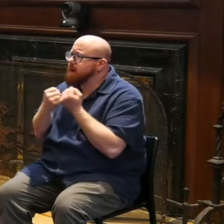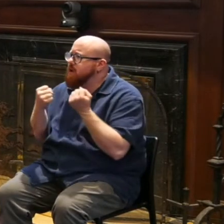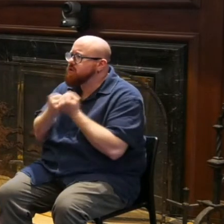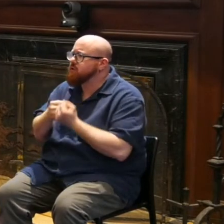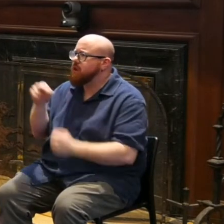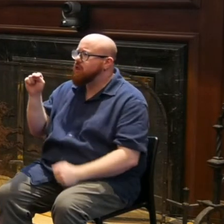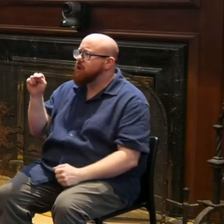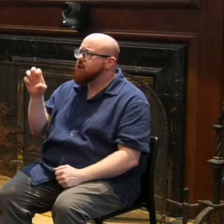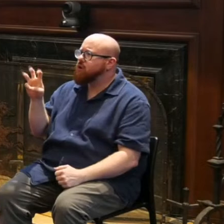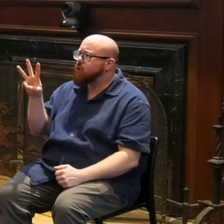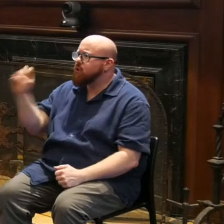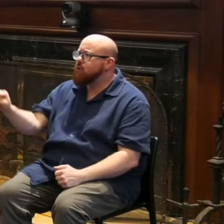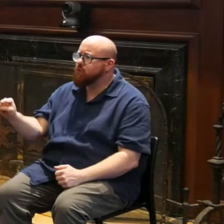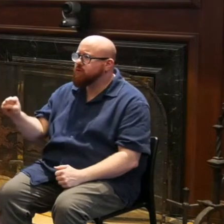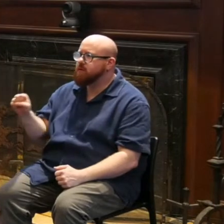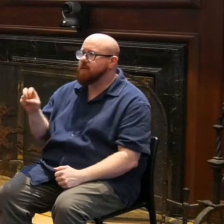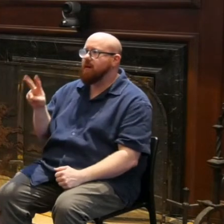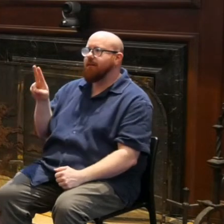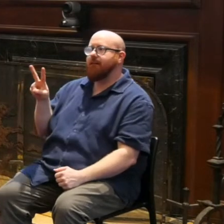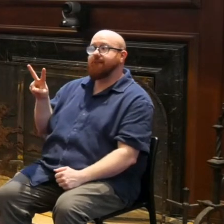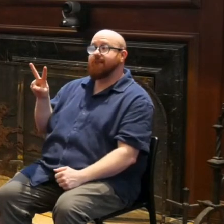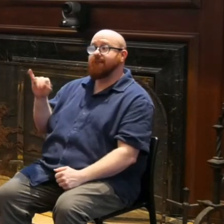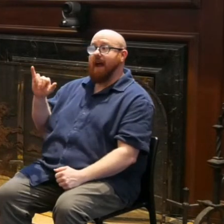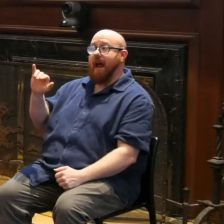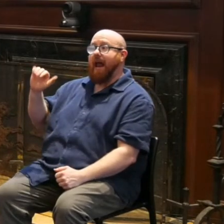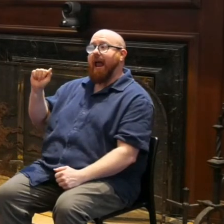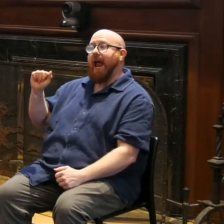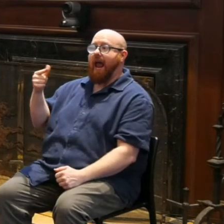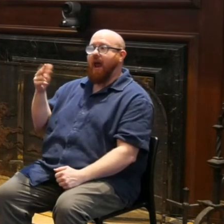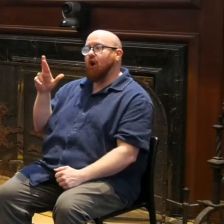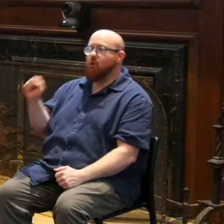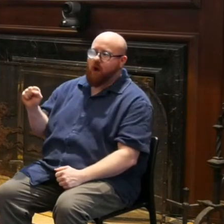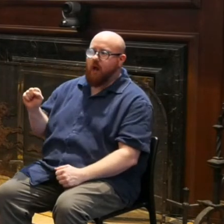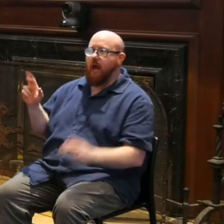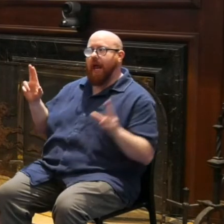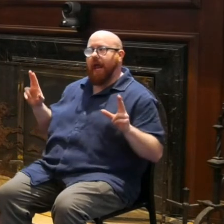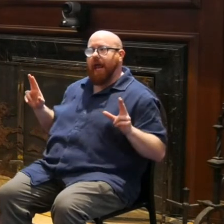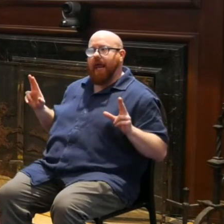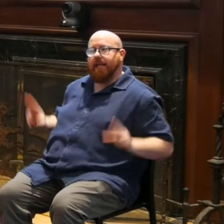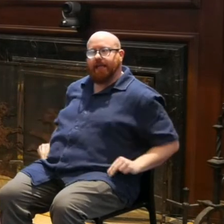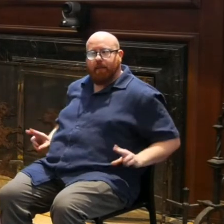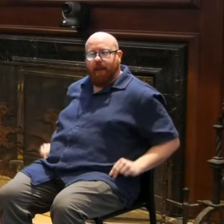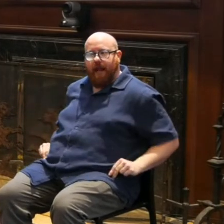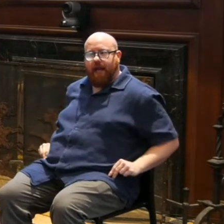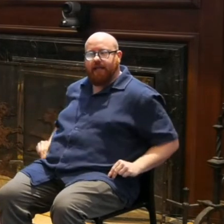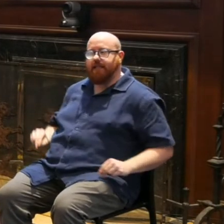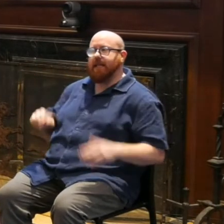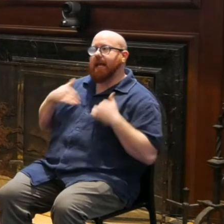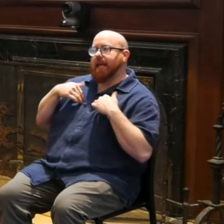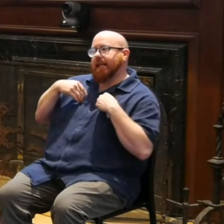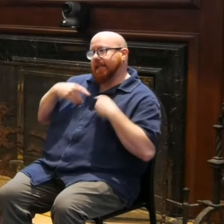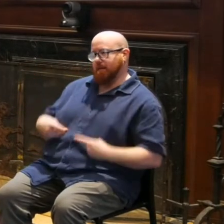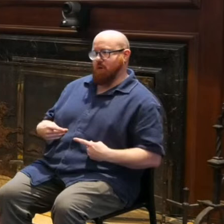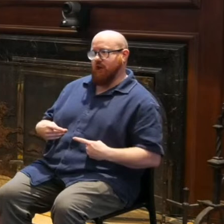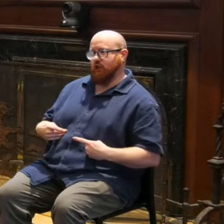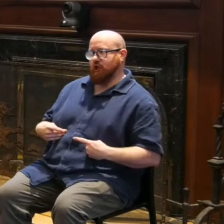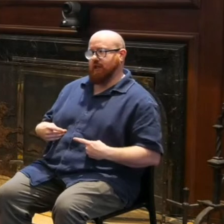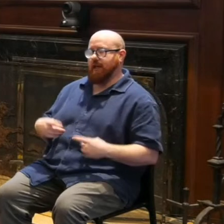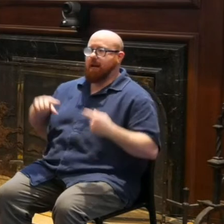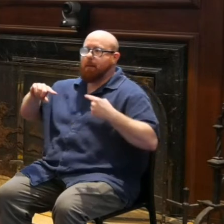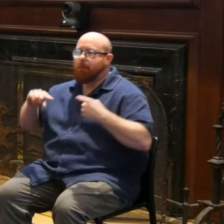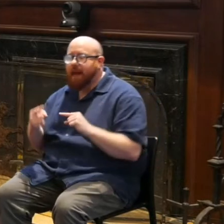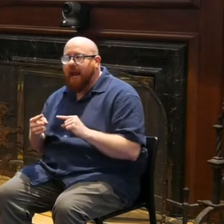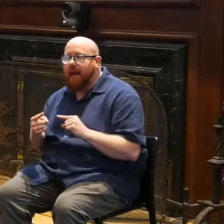news. Viagra, Depends, depression, pain, insomnia,